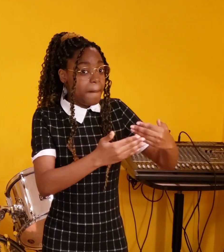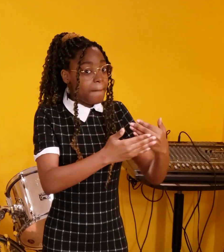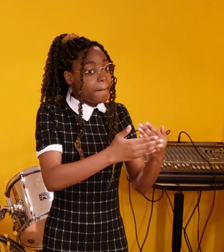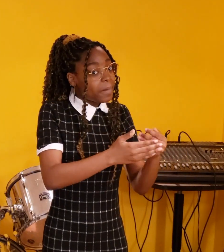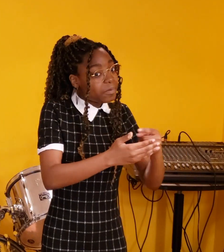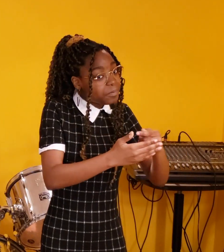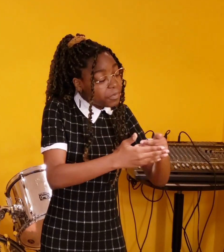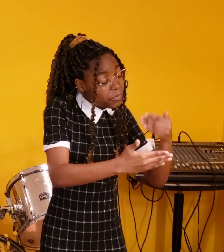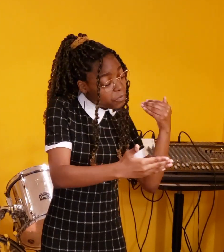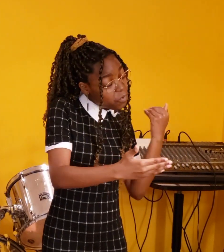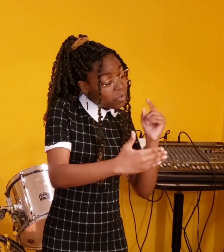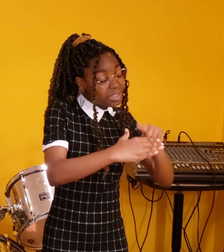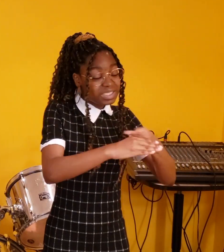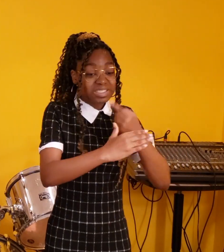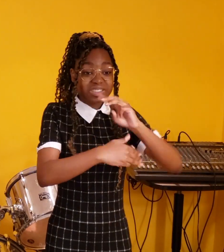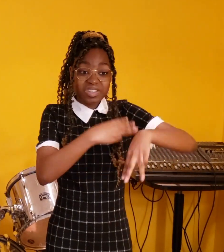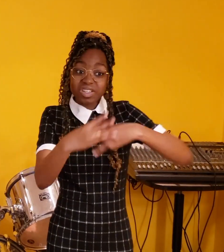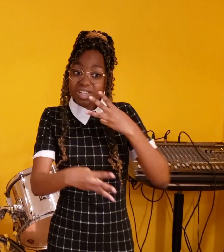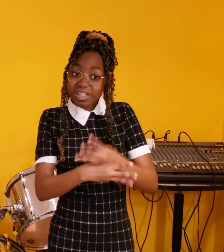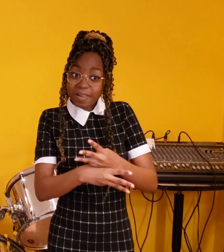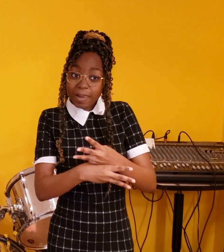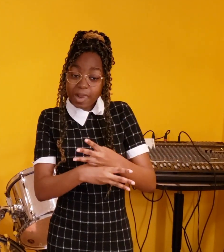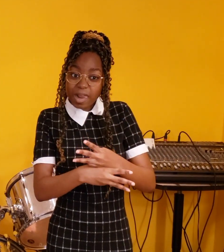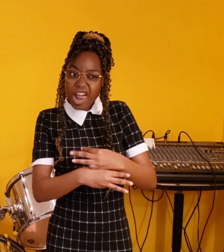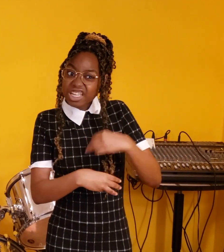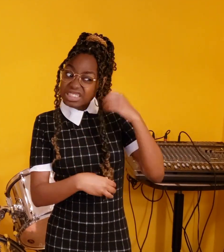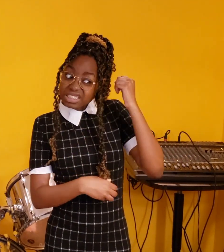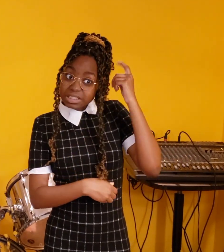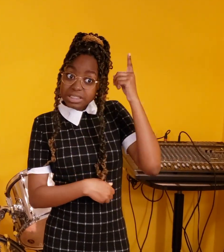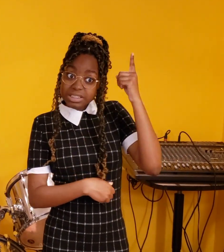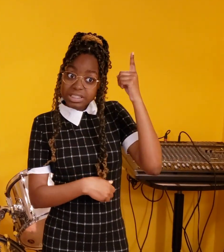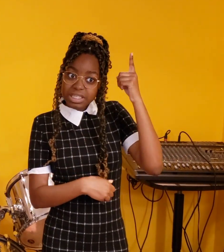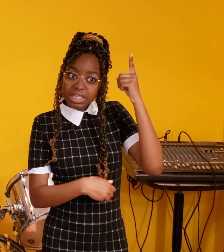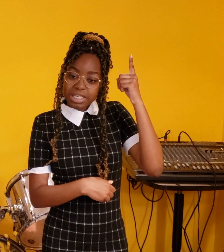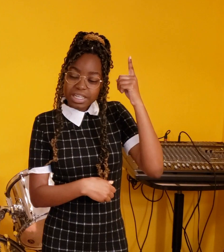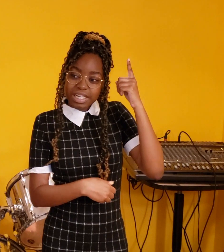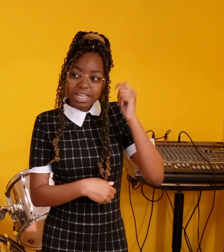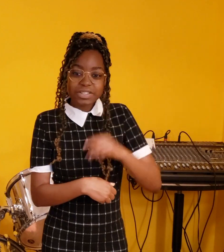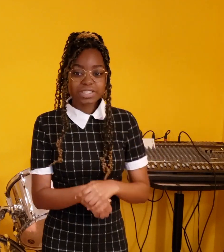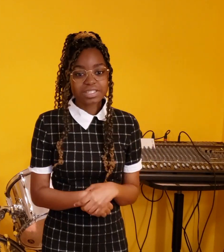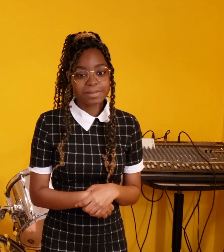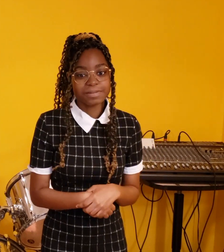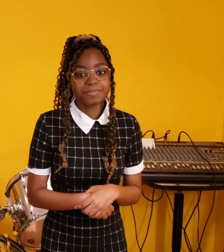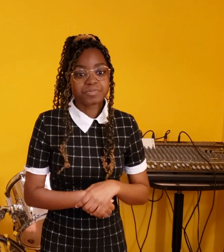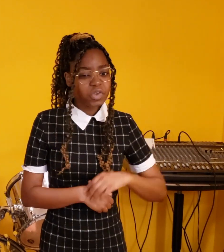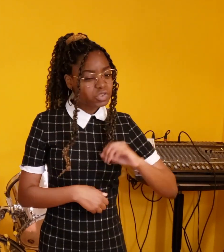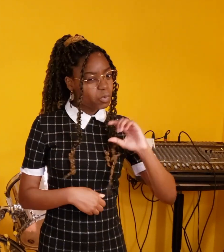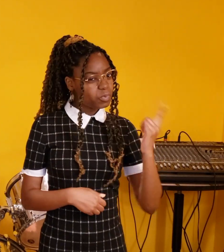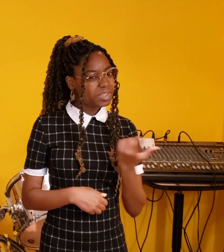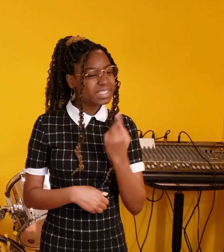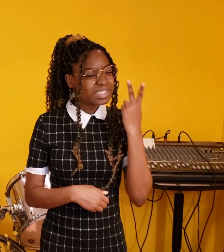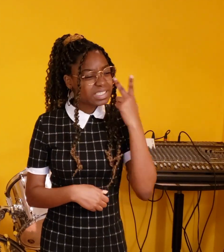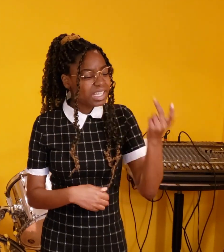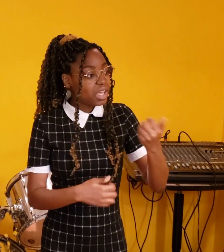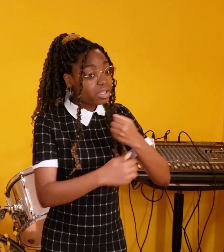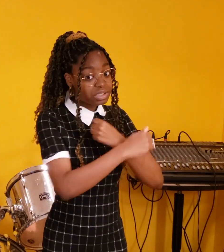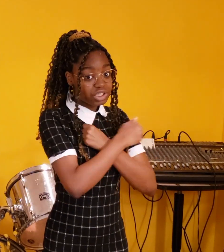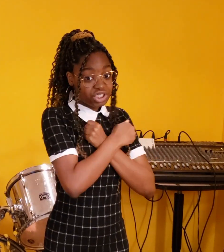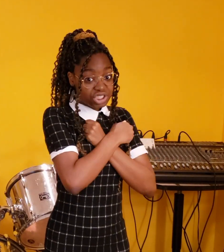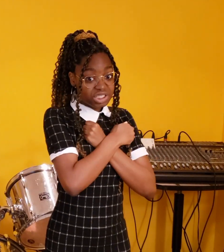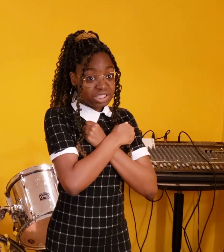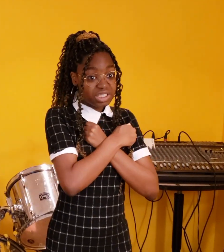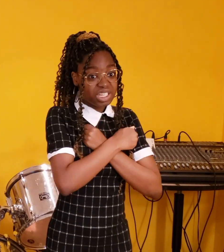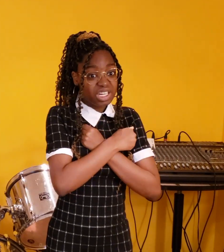together? Do you see how it all comes together? So here we see charity or love and the